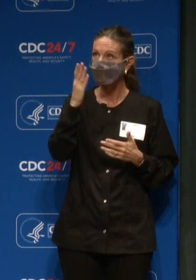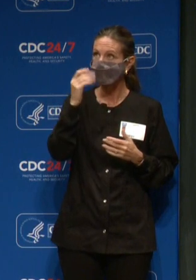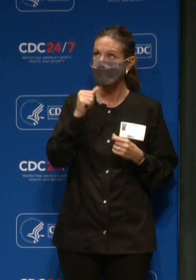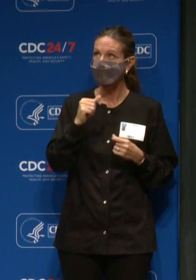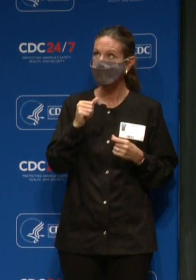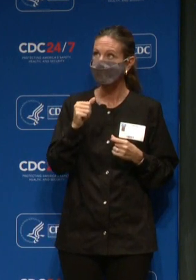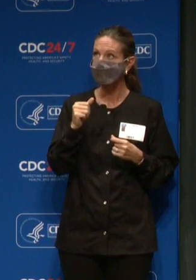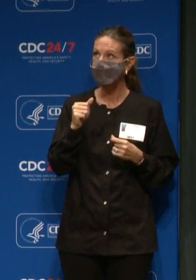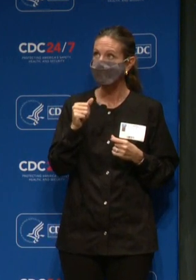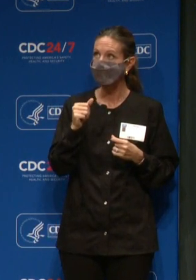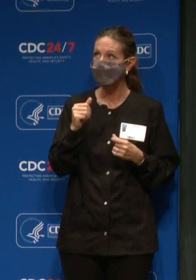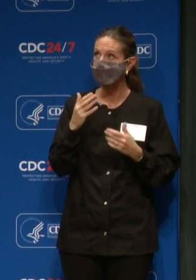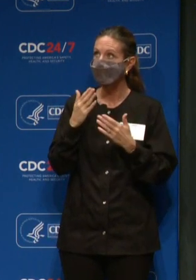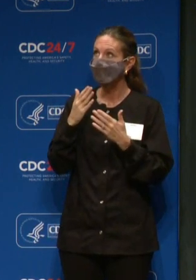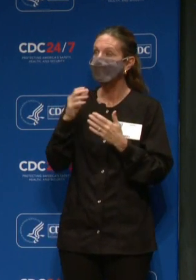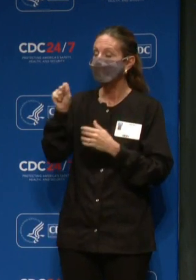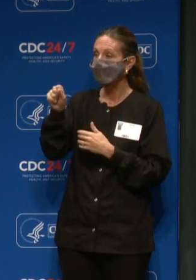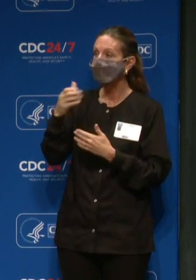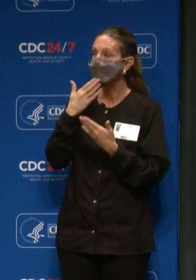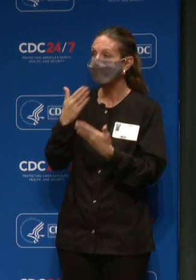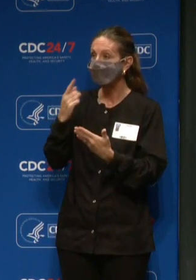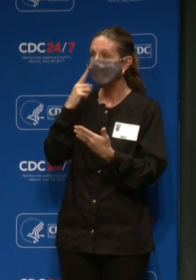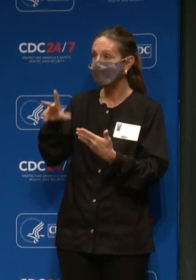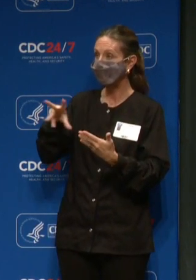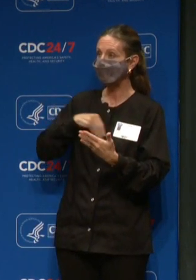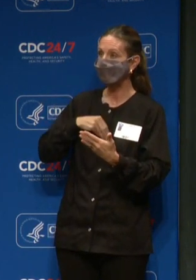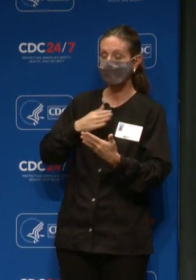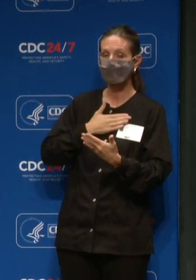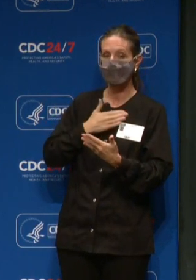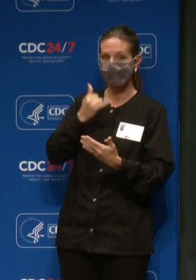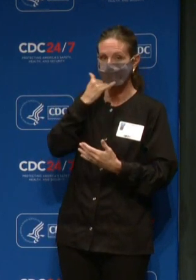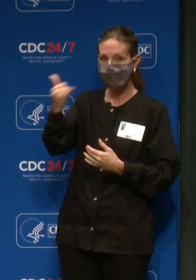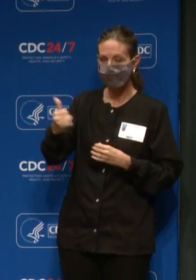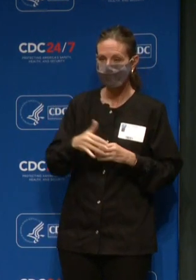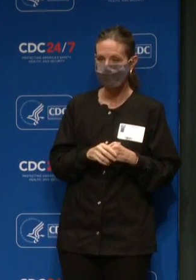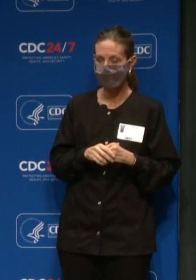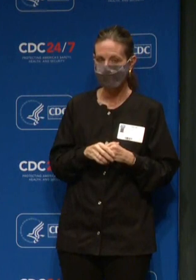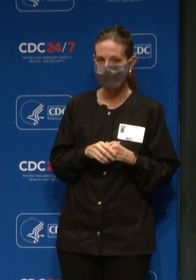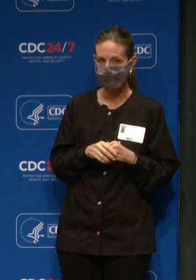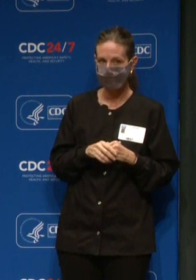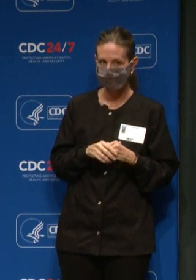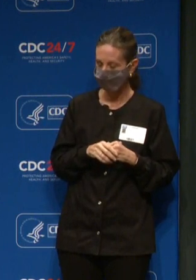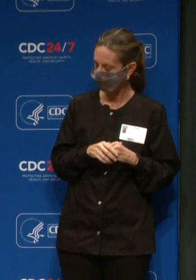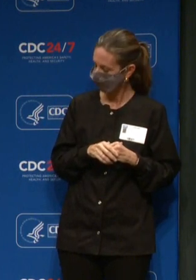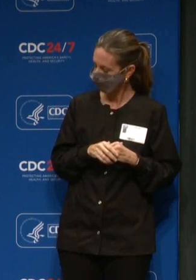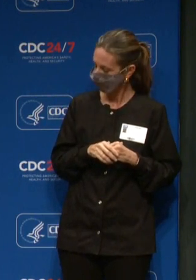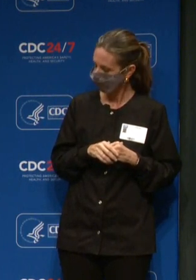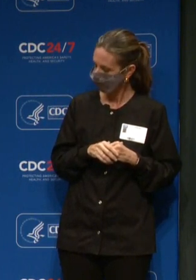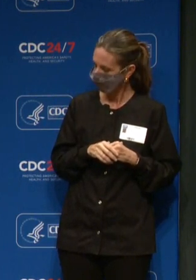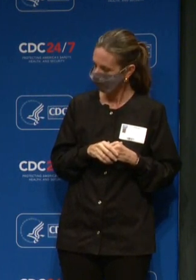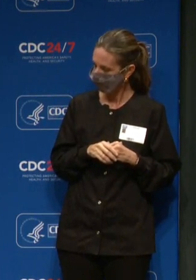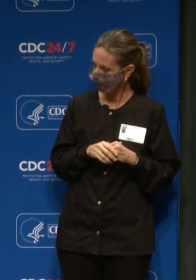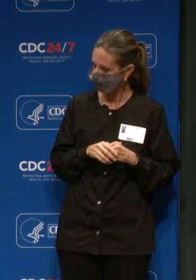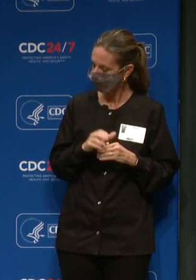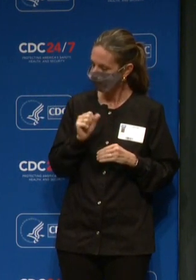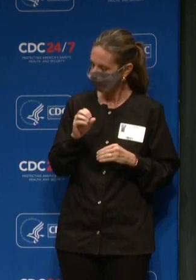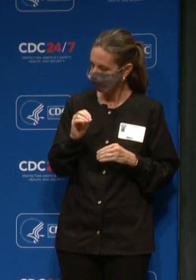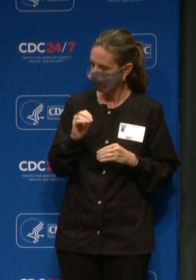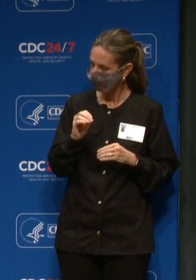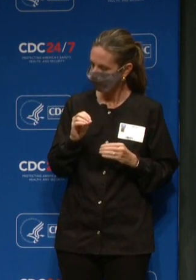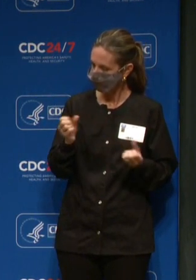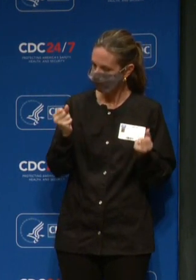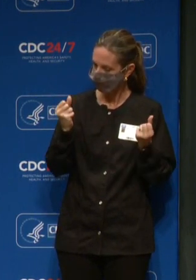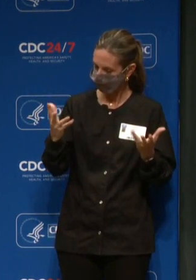Secretary Azar, thank you for taking our questions today. The President of the United States has held numerous rallies around the country, many